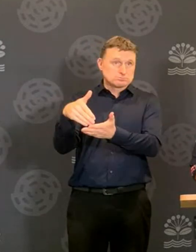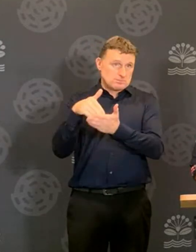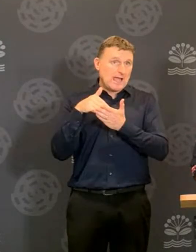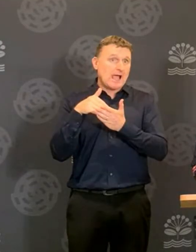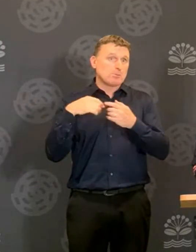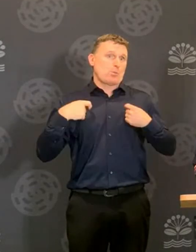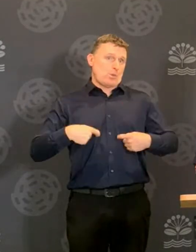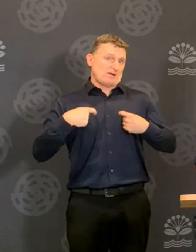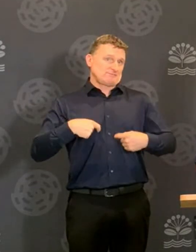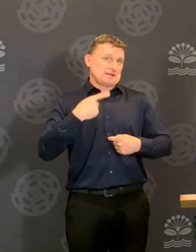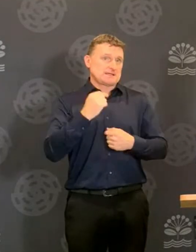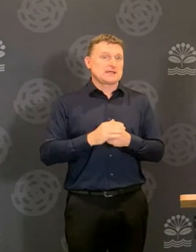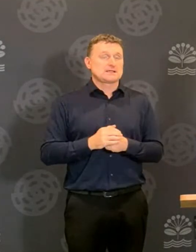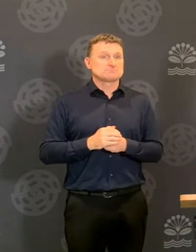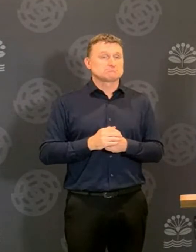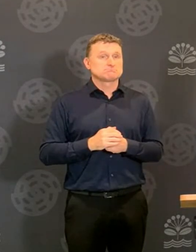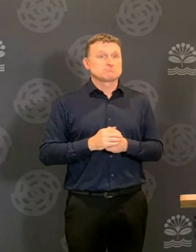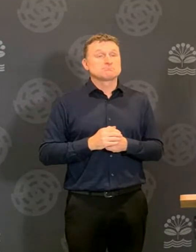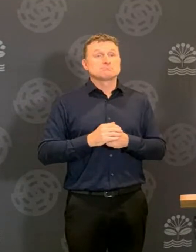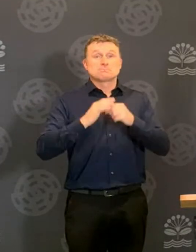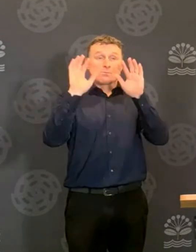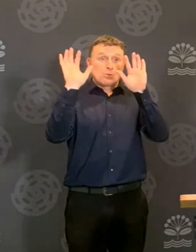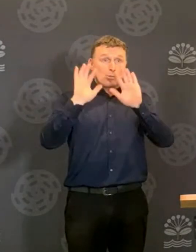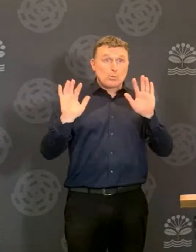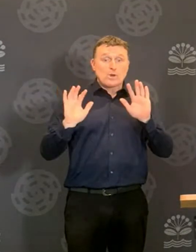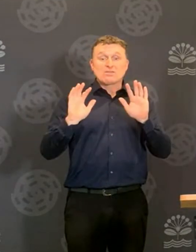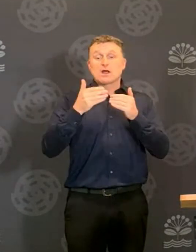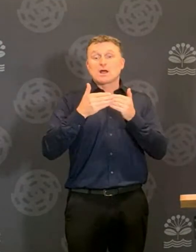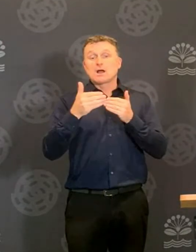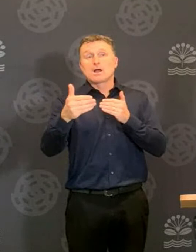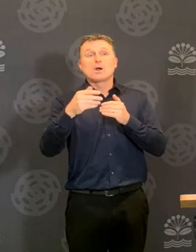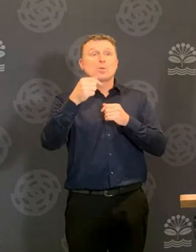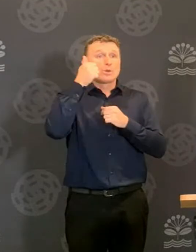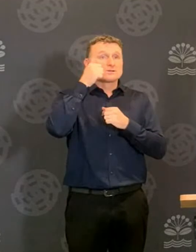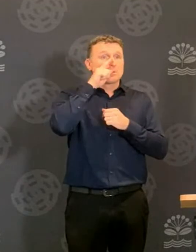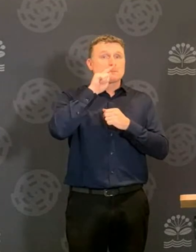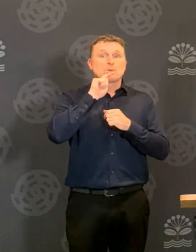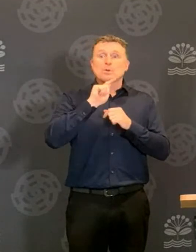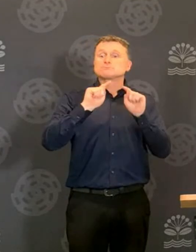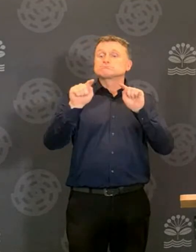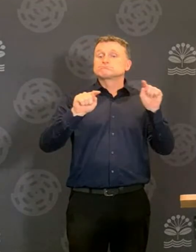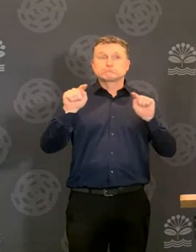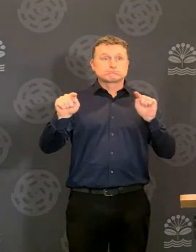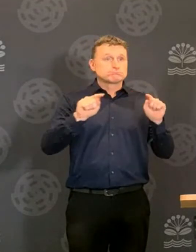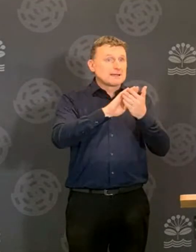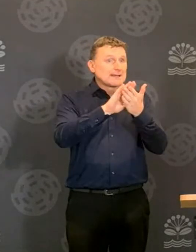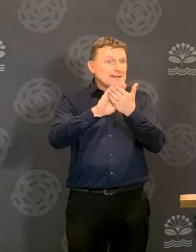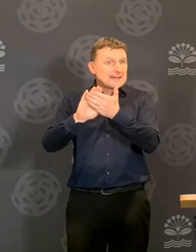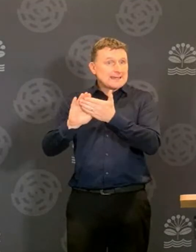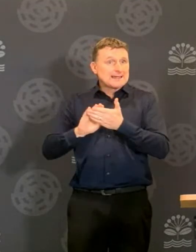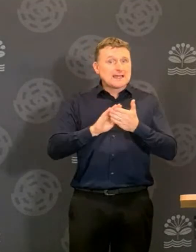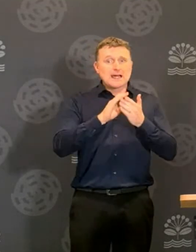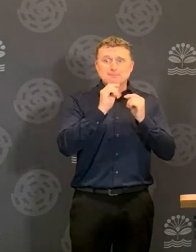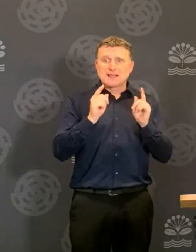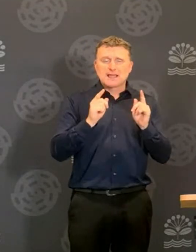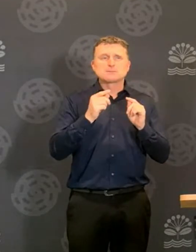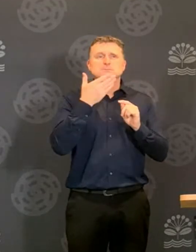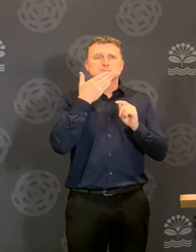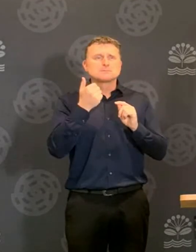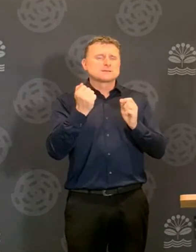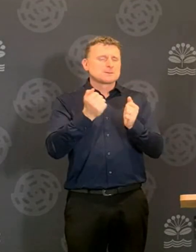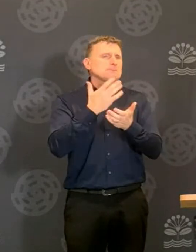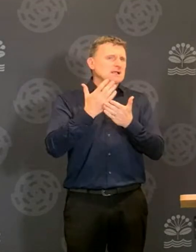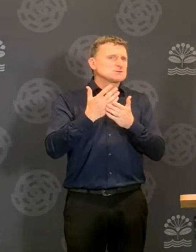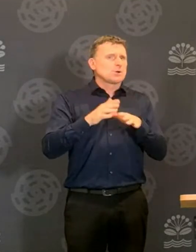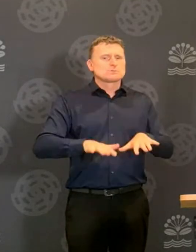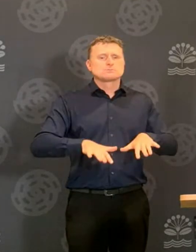We know that with more settled weather, we'll be out there doing a bit more waste cleaning over the weekend. So again, just a reminder to take care